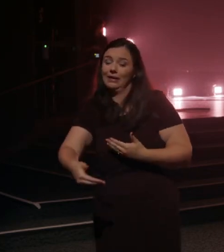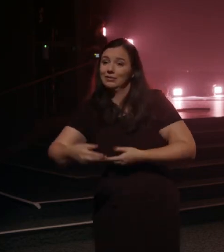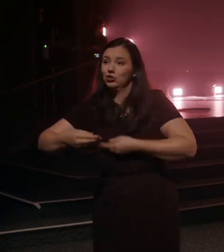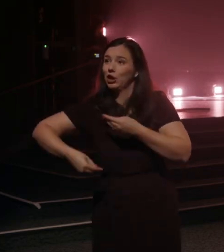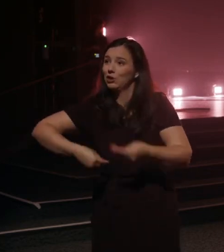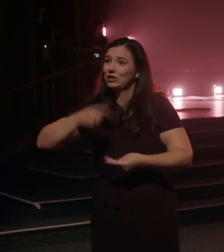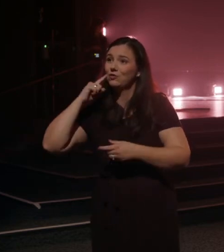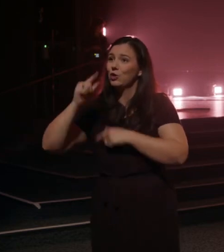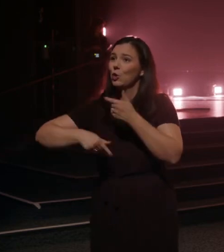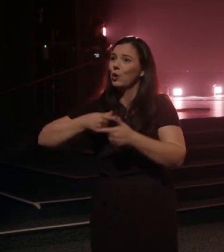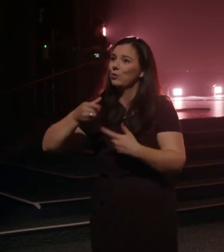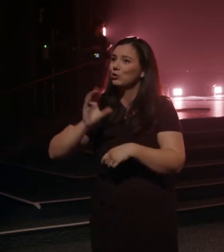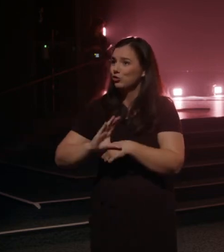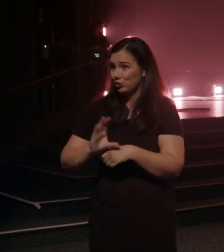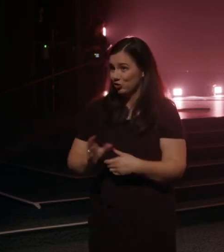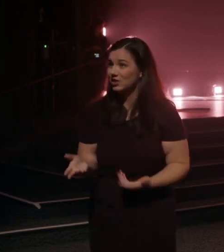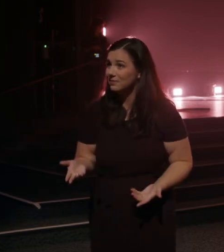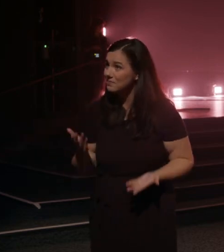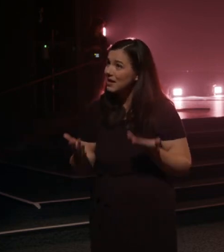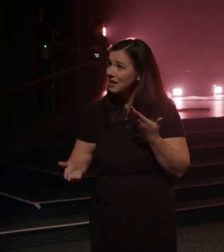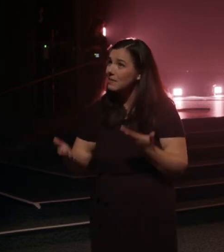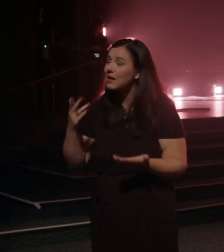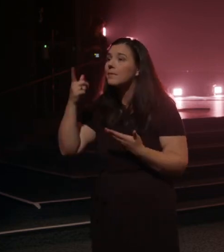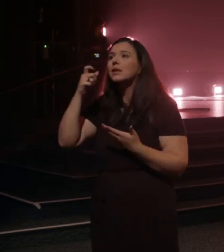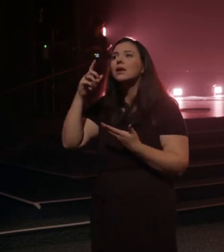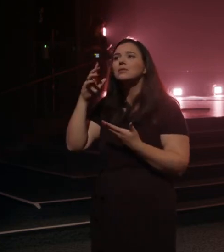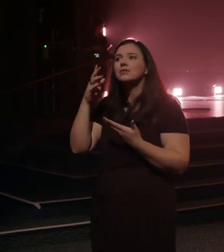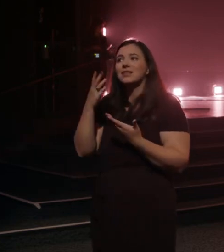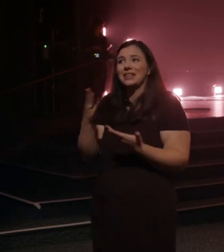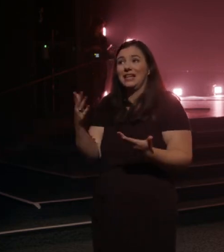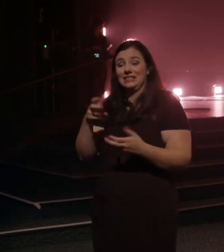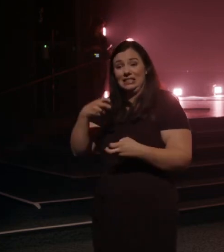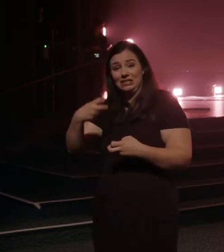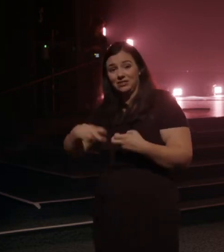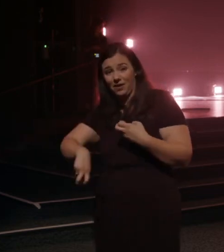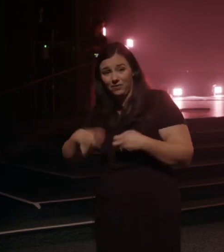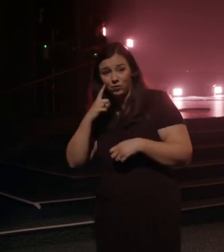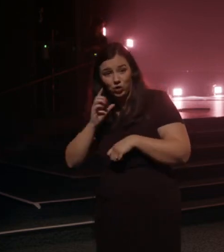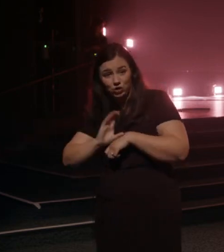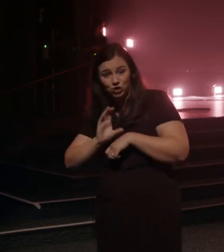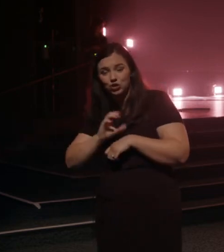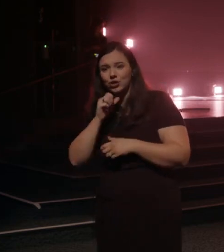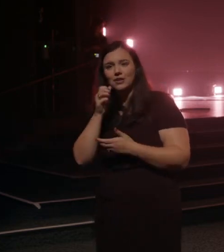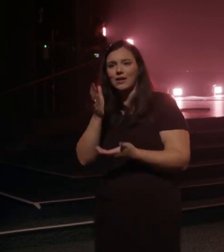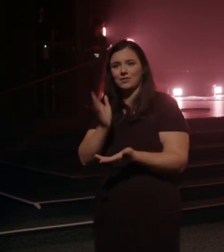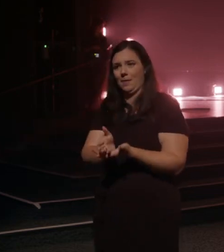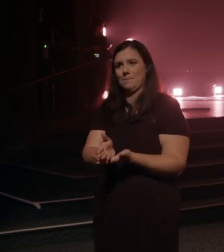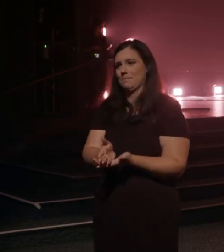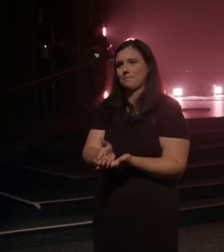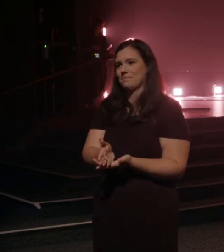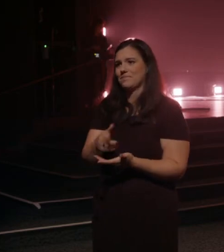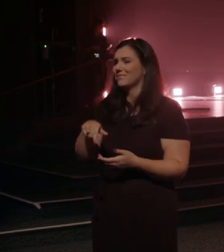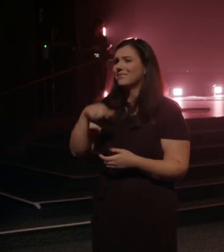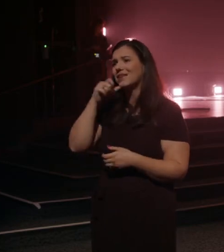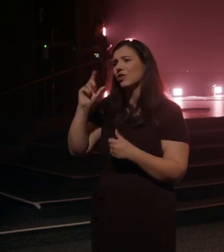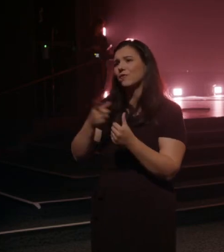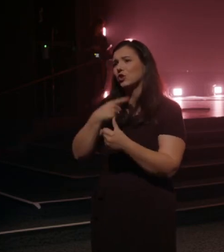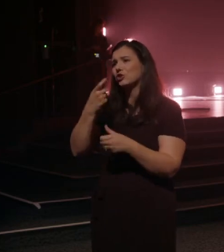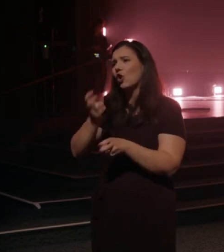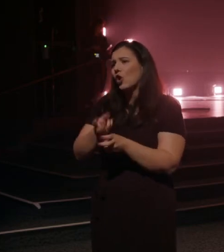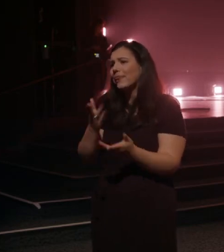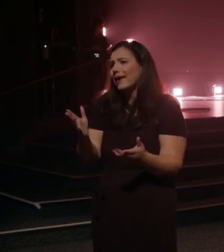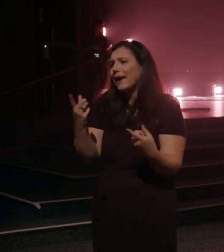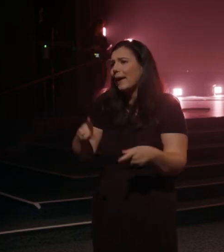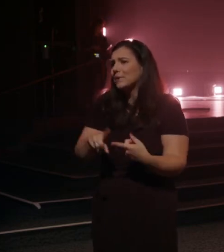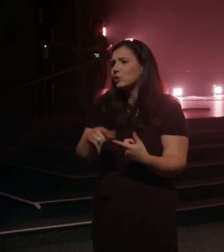generation for the global church. Because the things that are hard for church aren't stopping. This isn't the first hard thing that